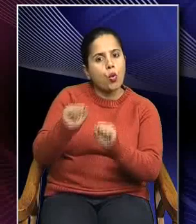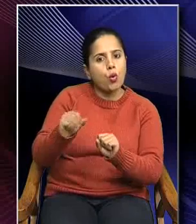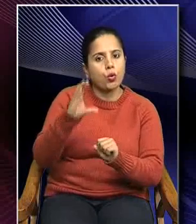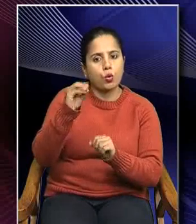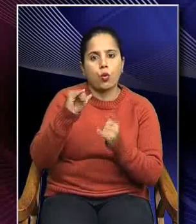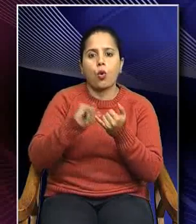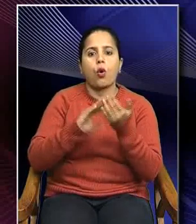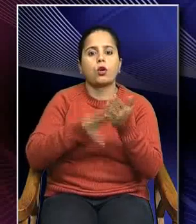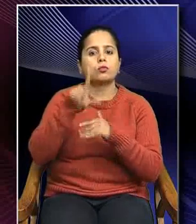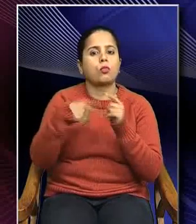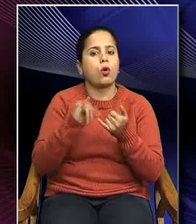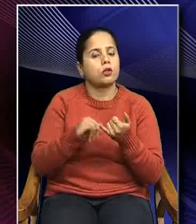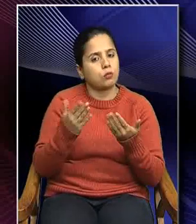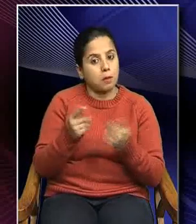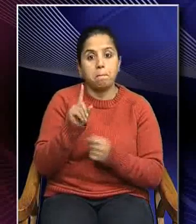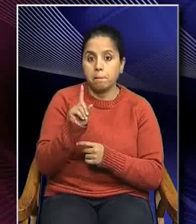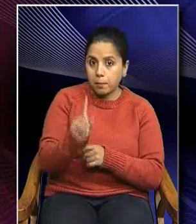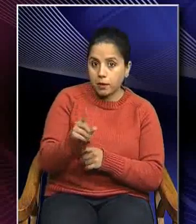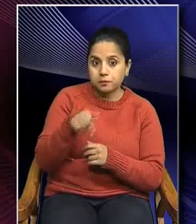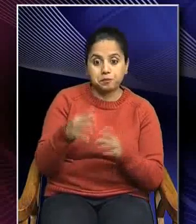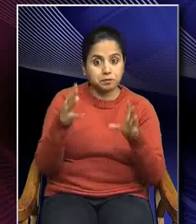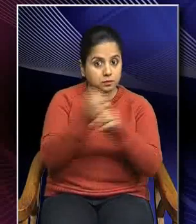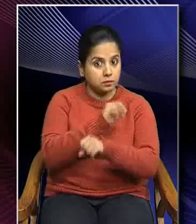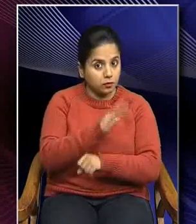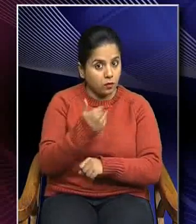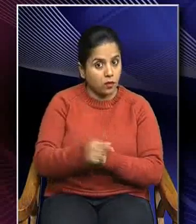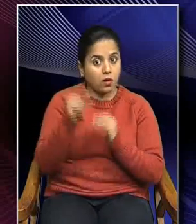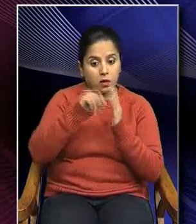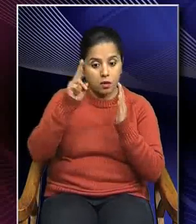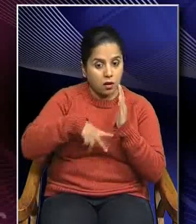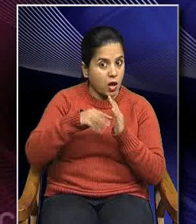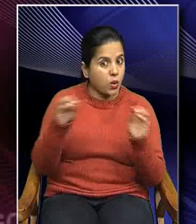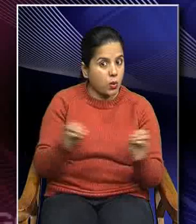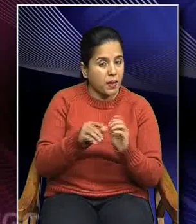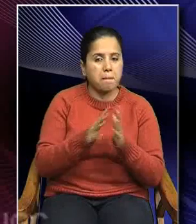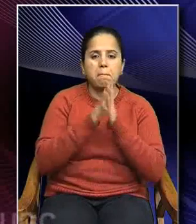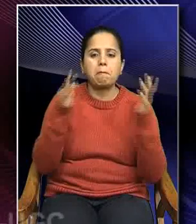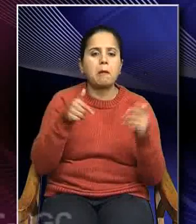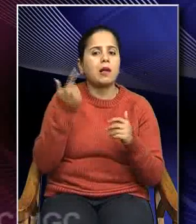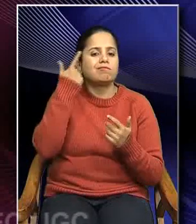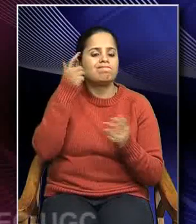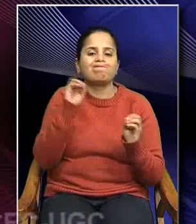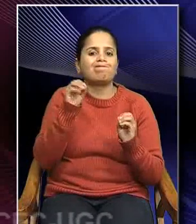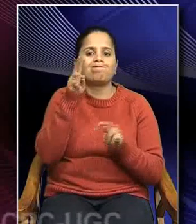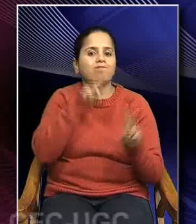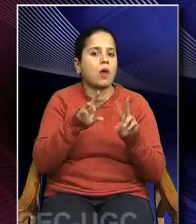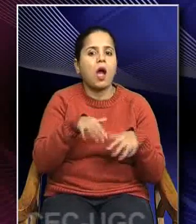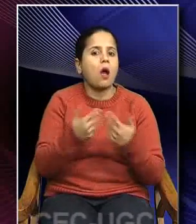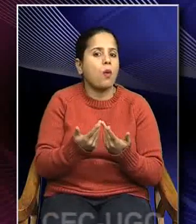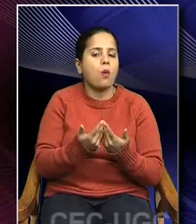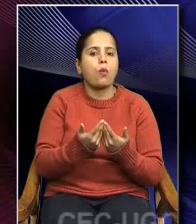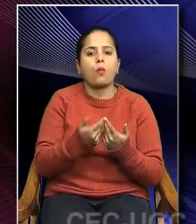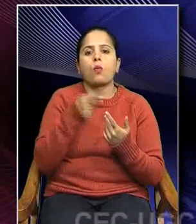cosmogony as well. But in the absence of written literature, there is not much sense with a sense